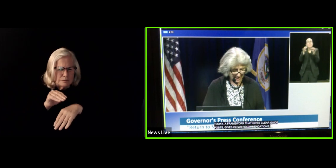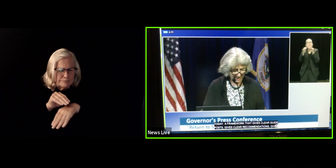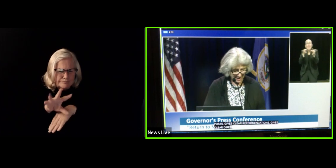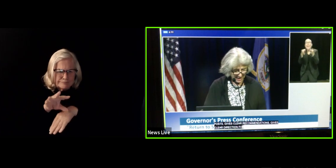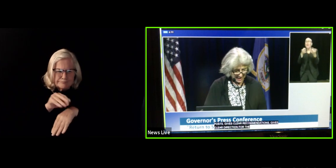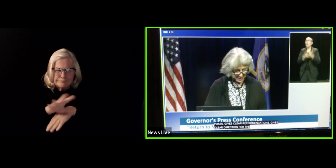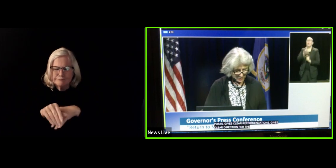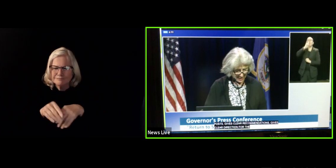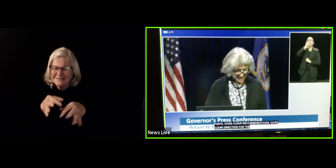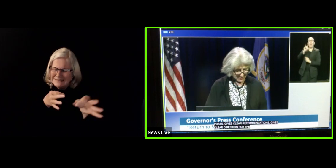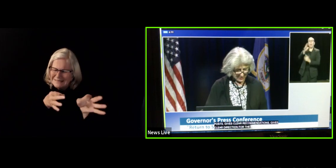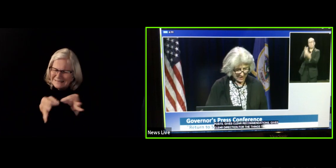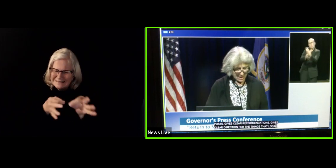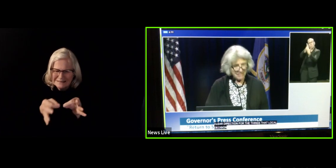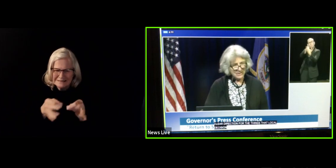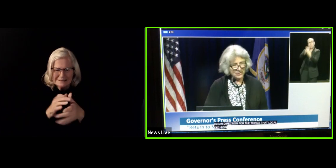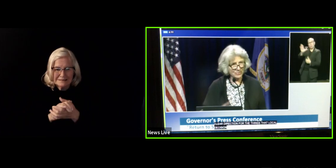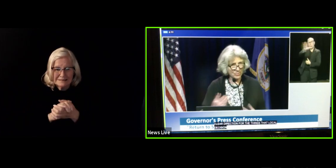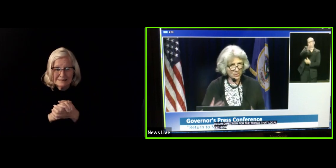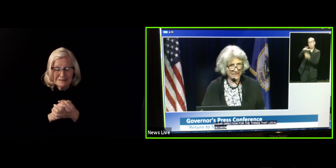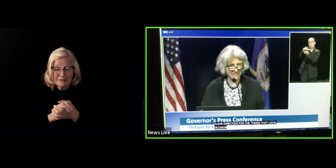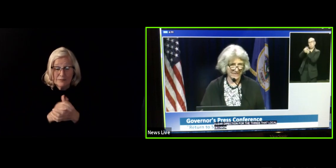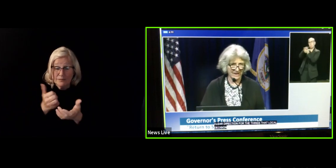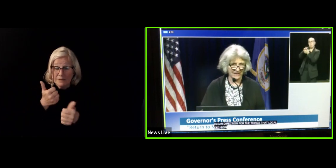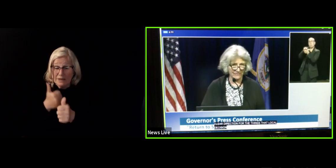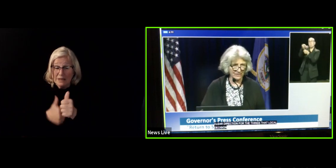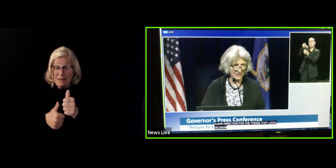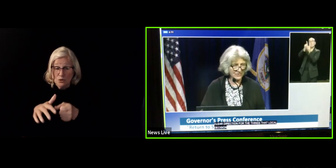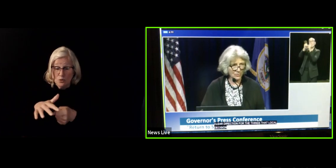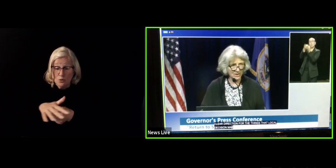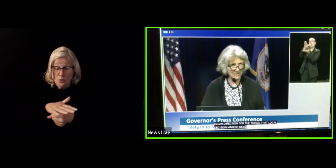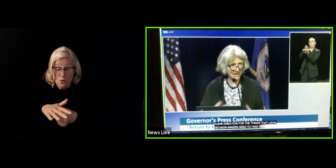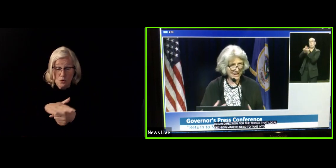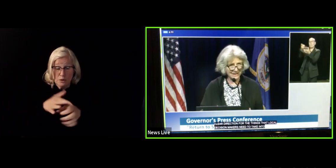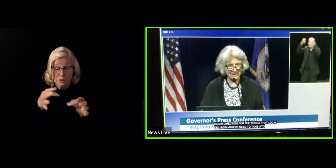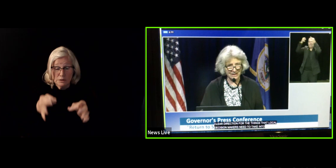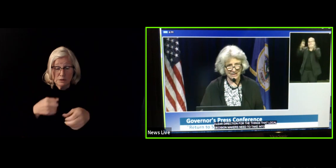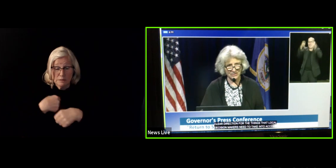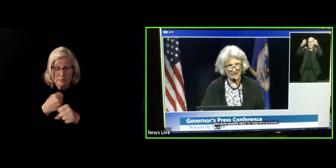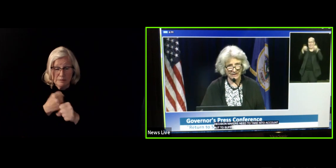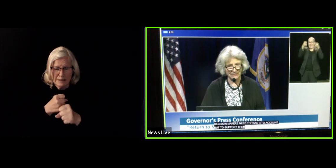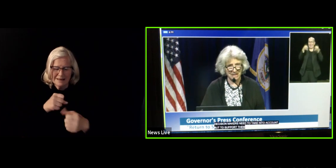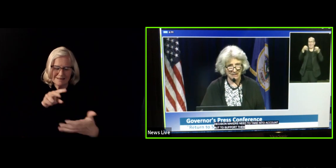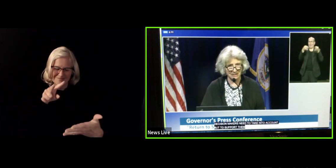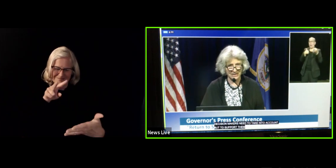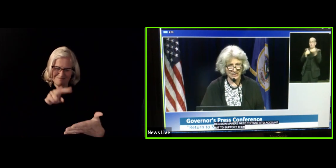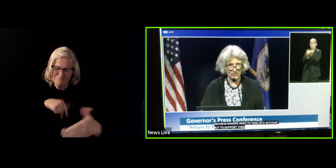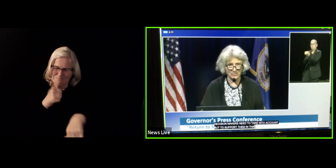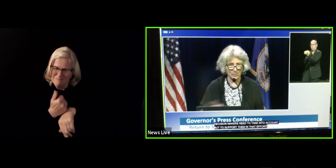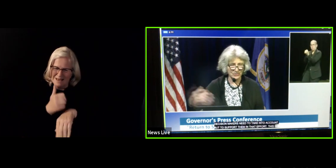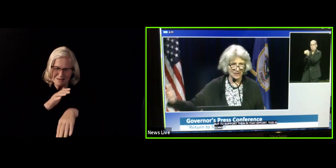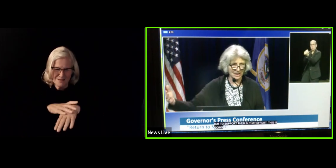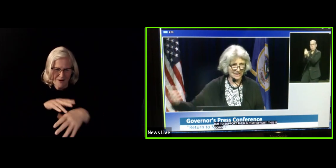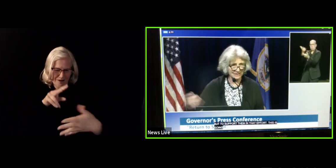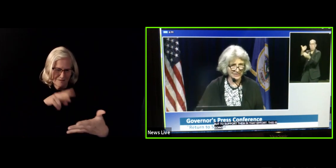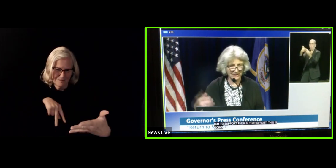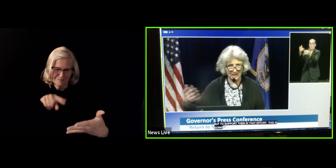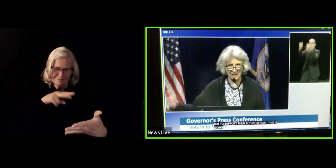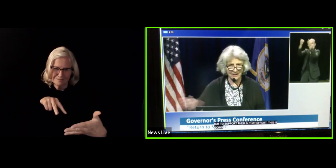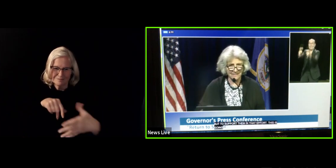take into account. But to support them in that effort, this is going to be a highly consultative model. It's not just posting the